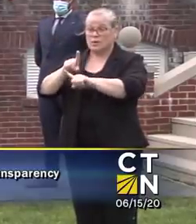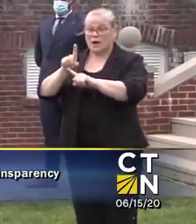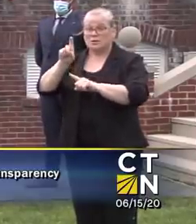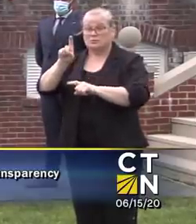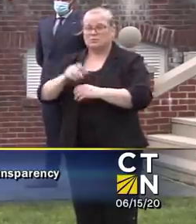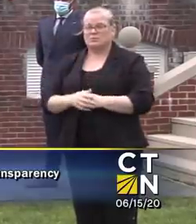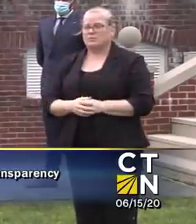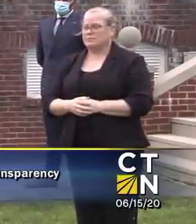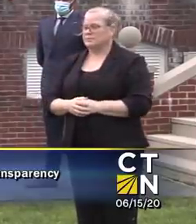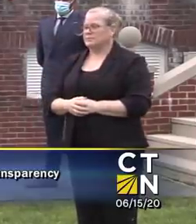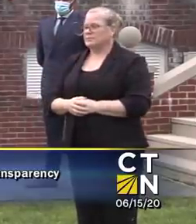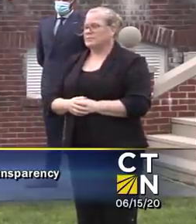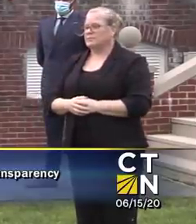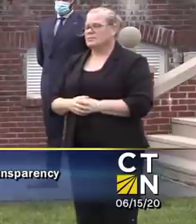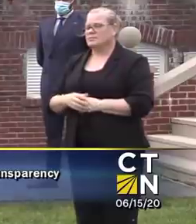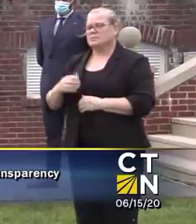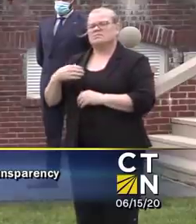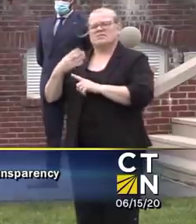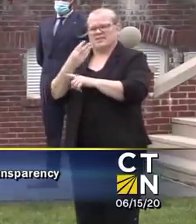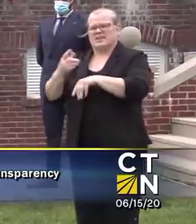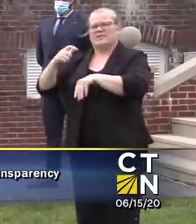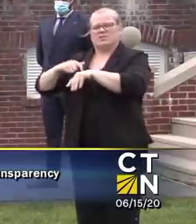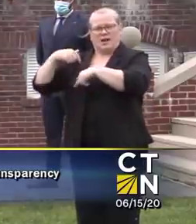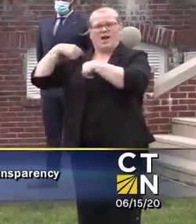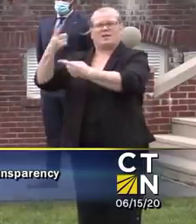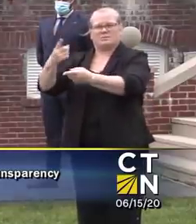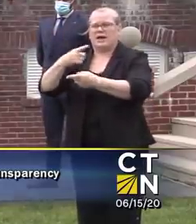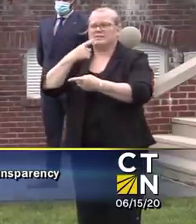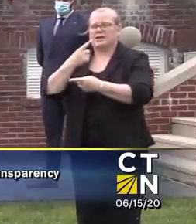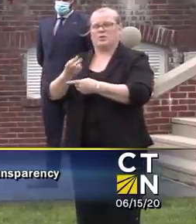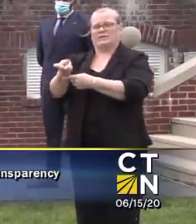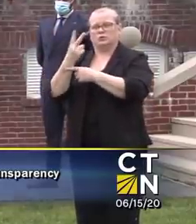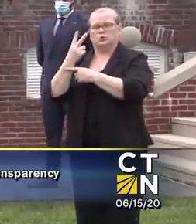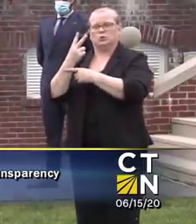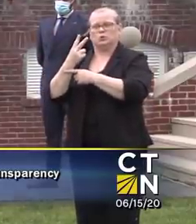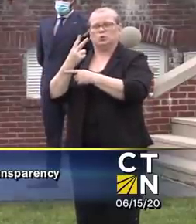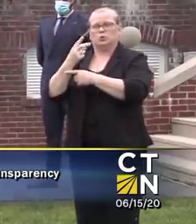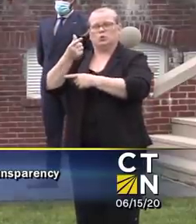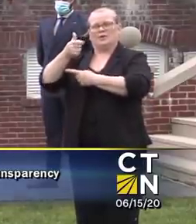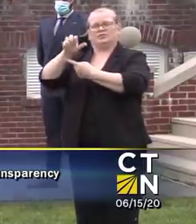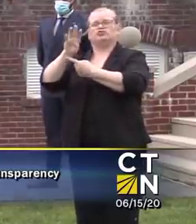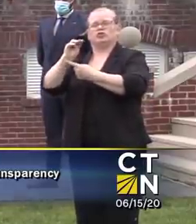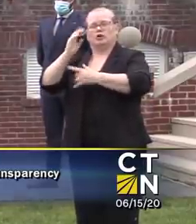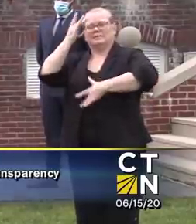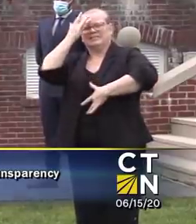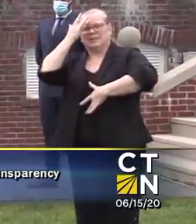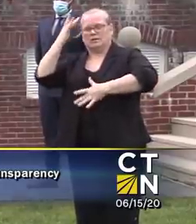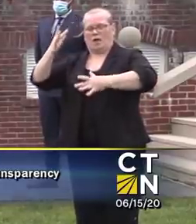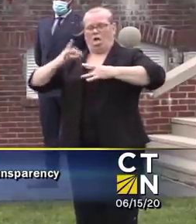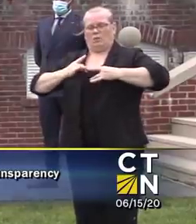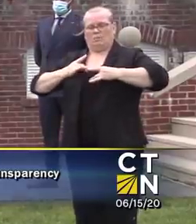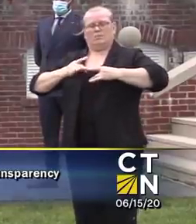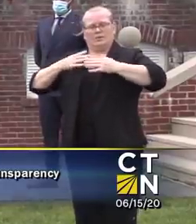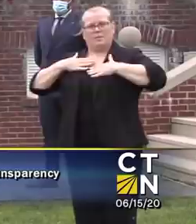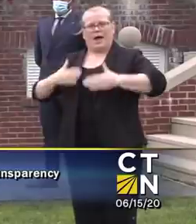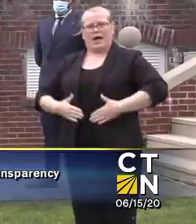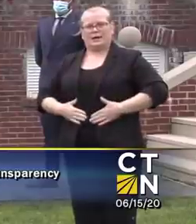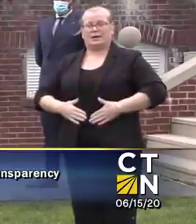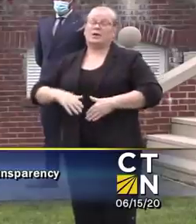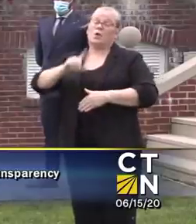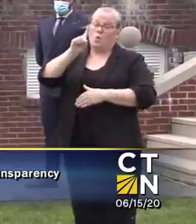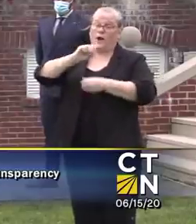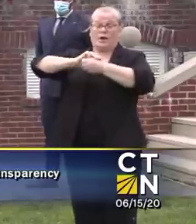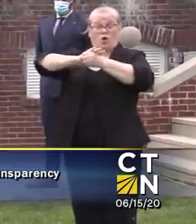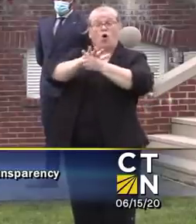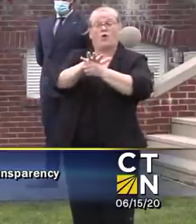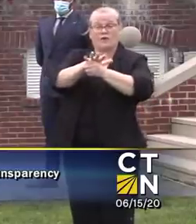infectious germs that are infecting the body. One is COVID and the other is racism in this state. I could not have been clearer on that, and